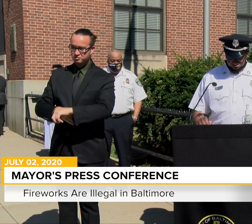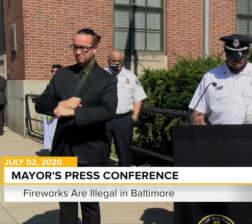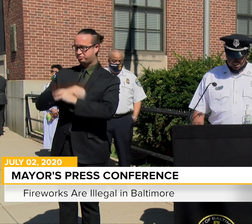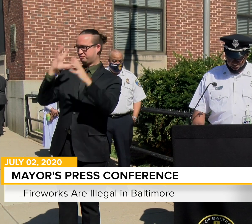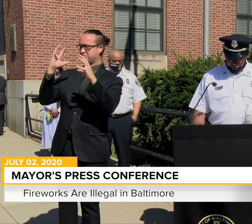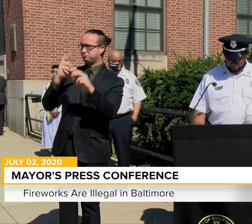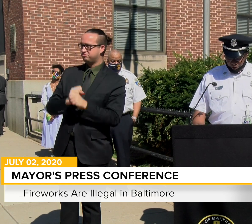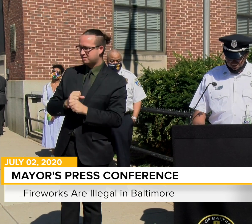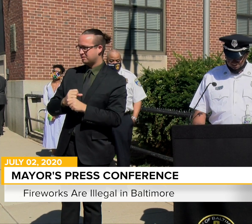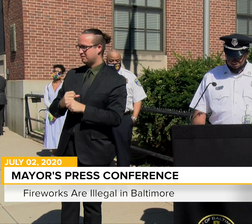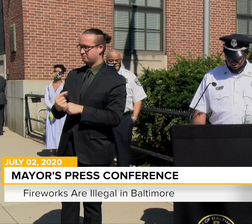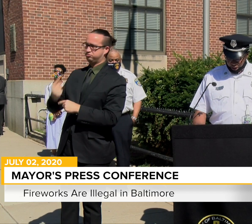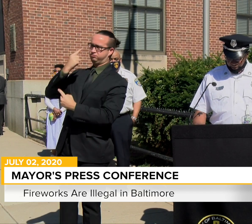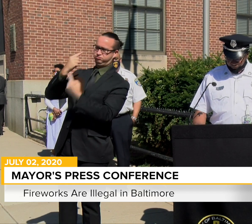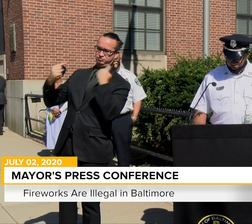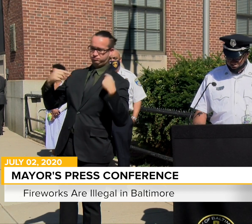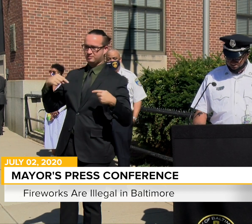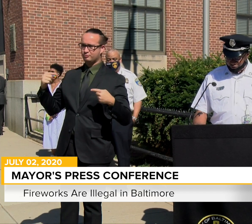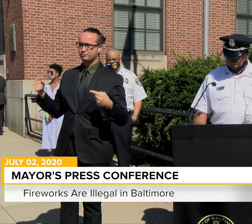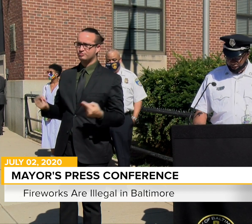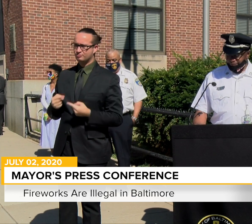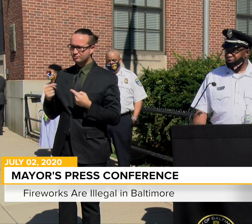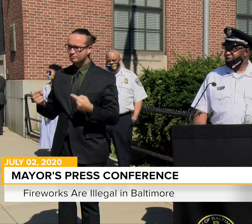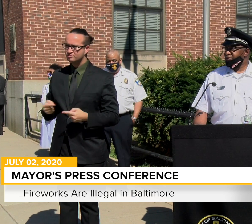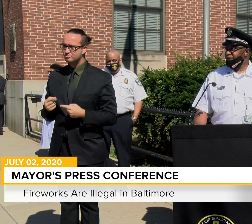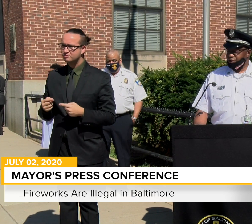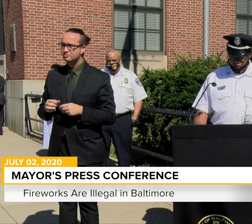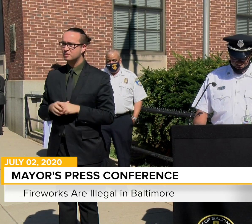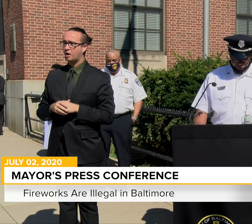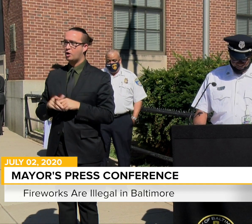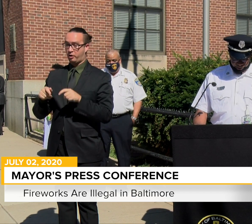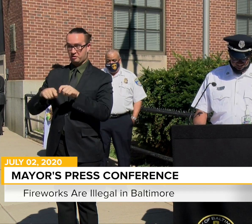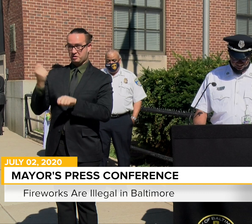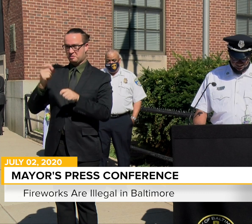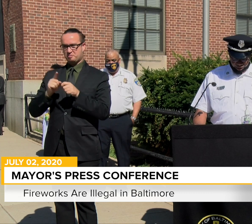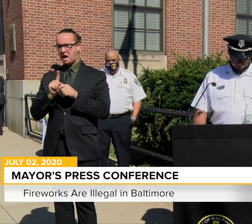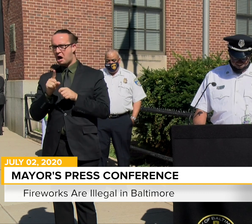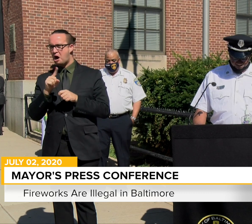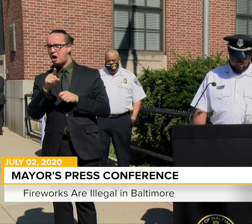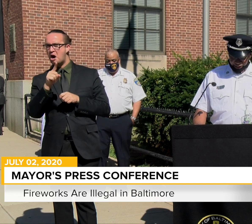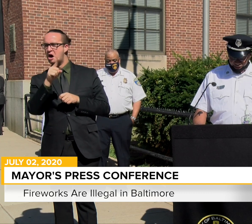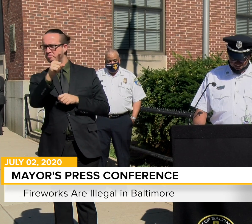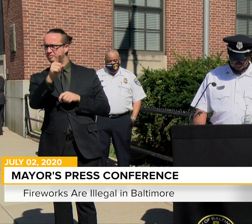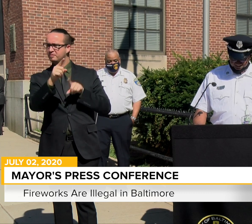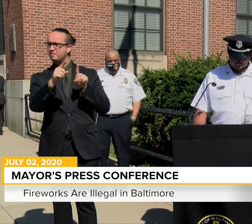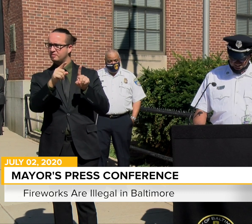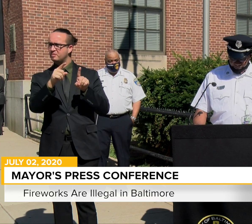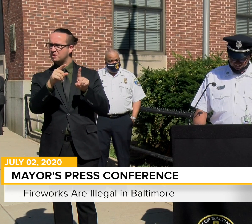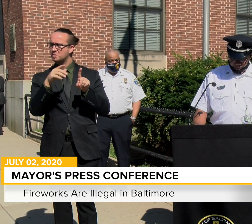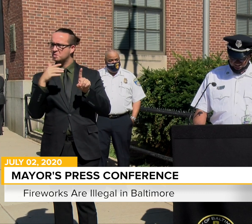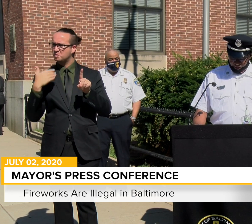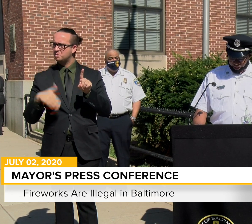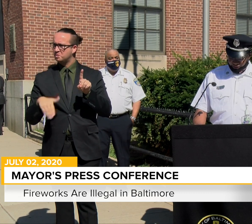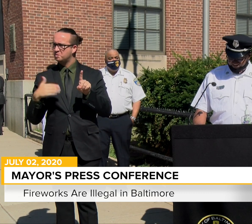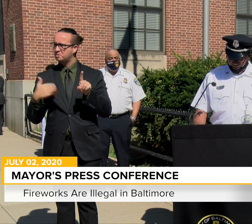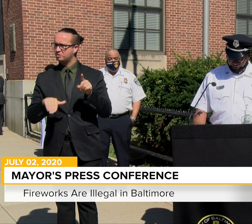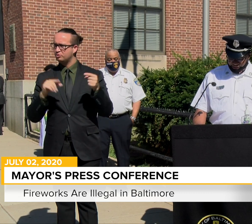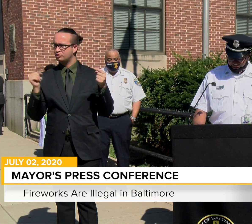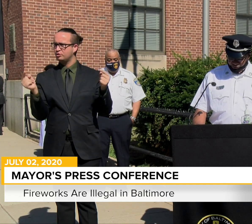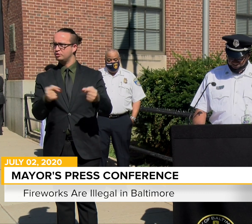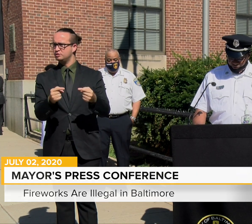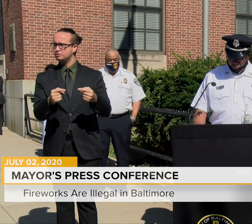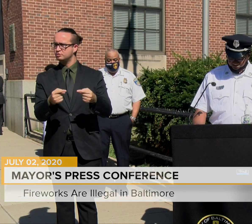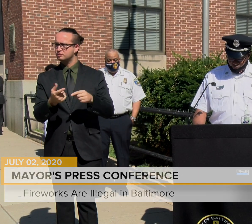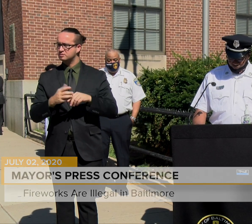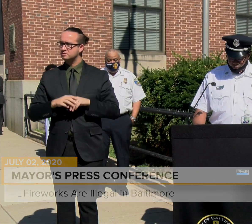large and small contribute to 11% of ER treatments. Rockets contribute to 6%, and other